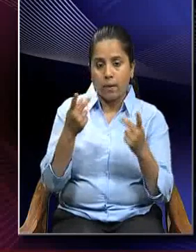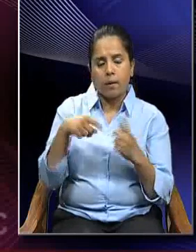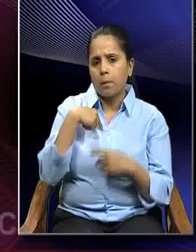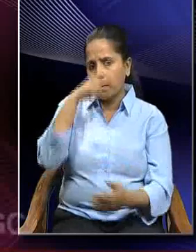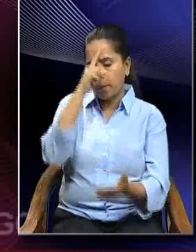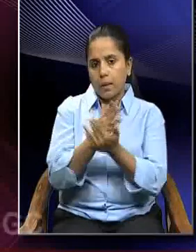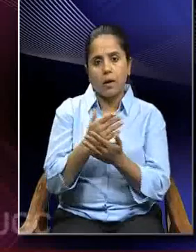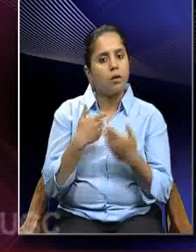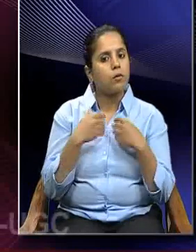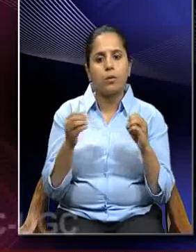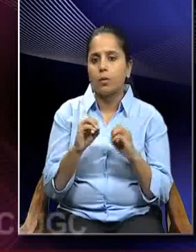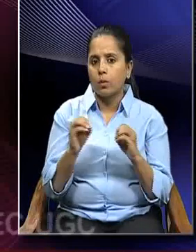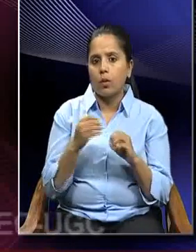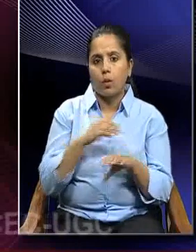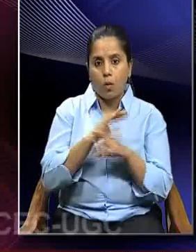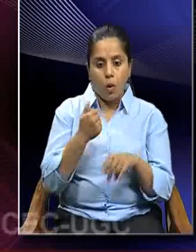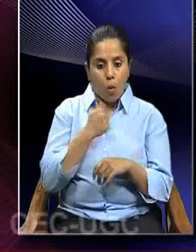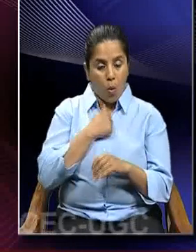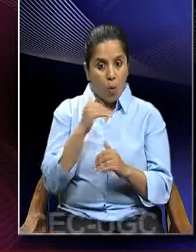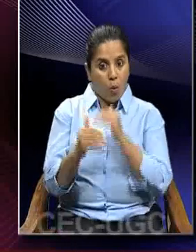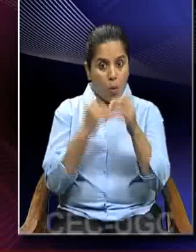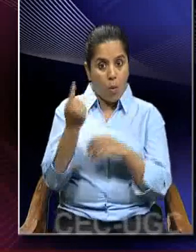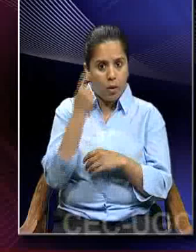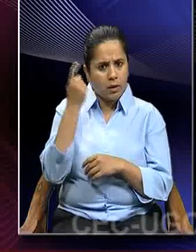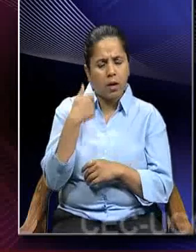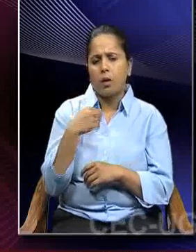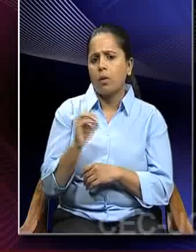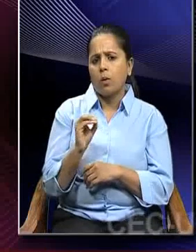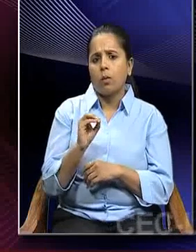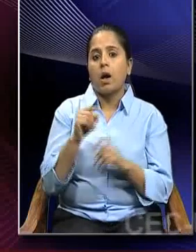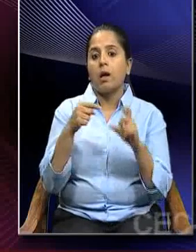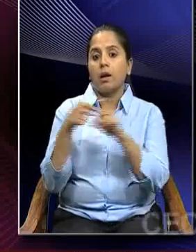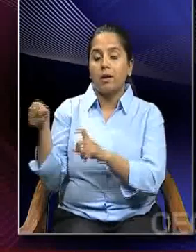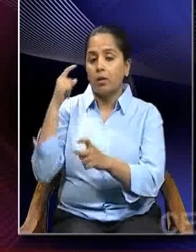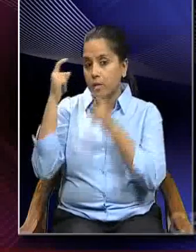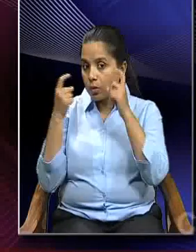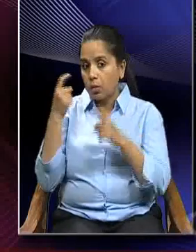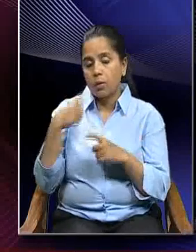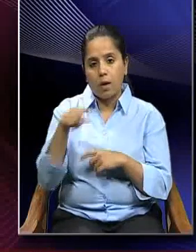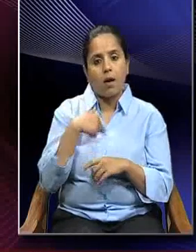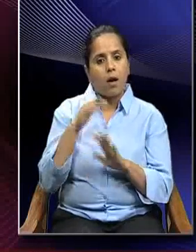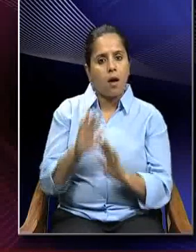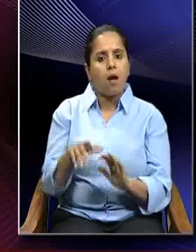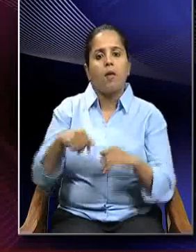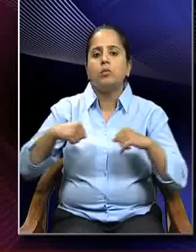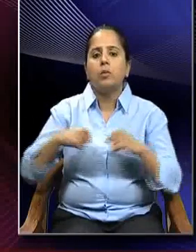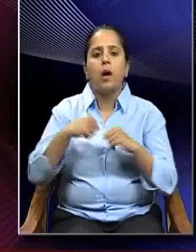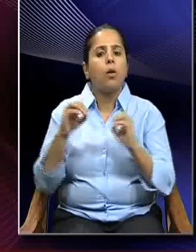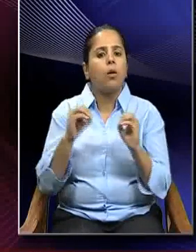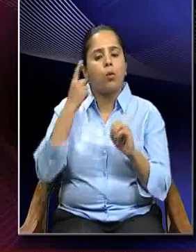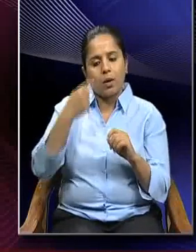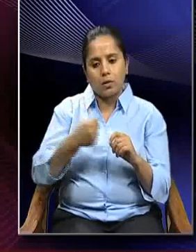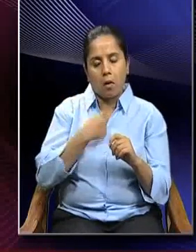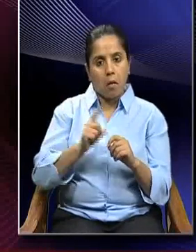believe into our own development only. In Eastern thought, we have no space for being